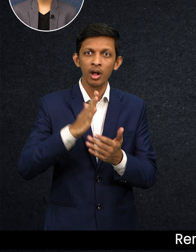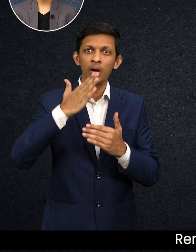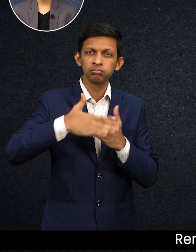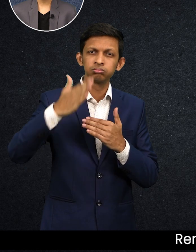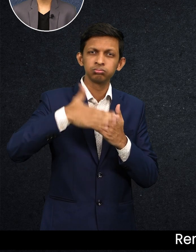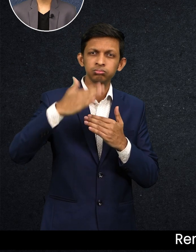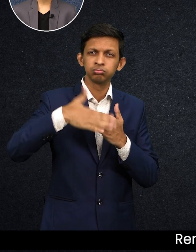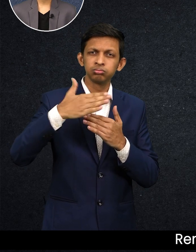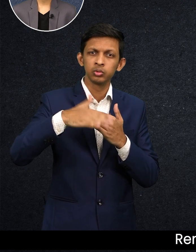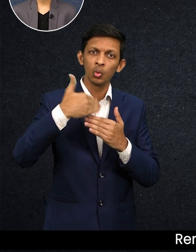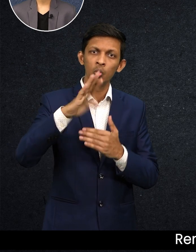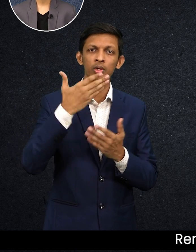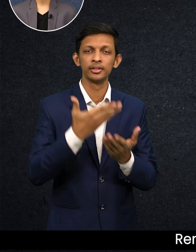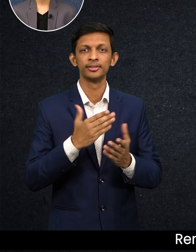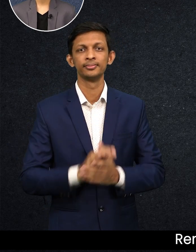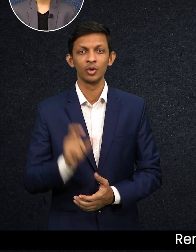renewable source of energy.